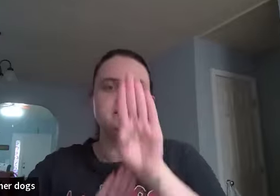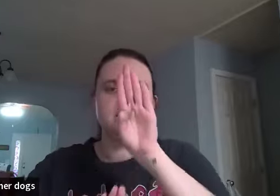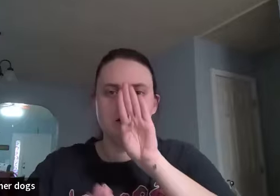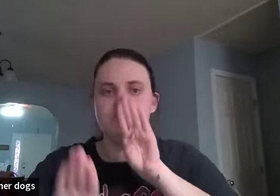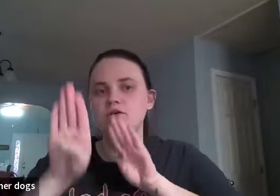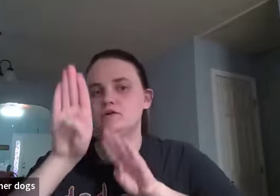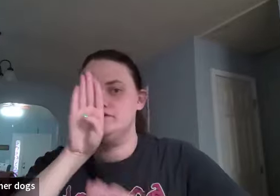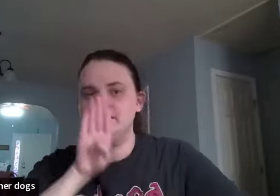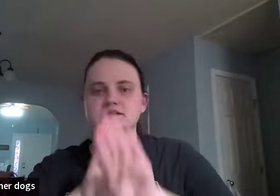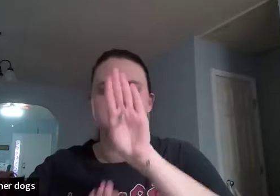bumping in your face.